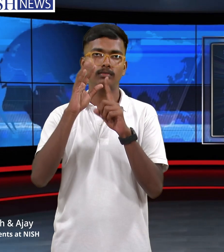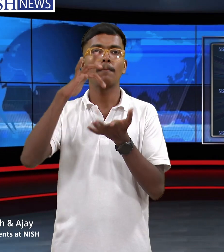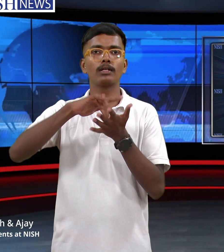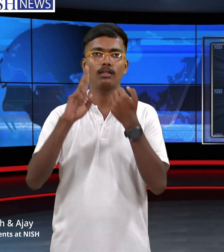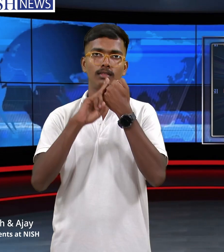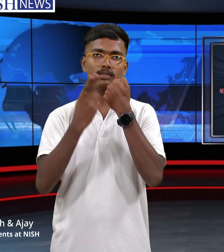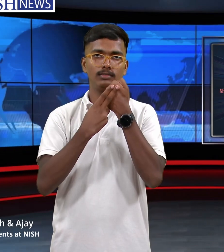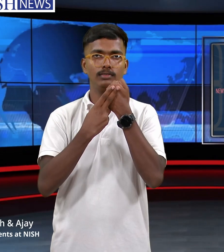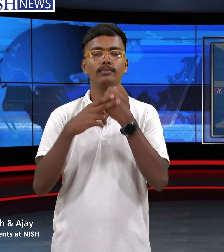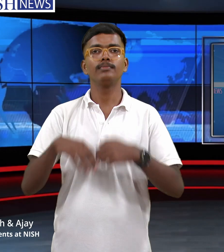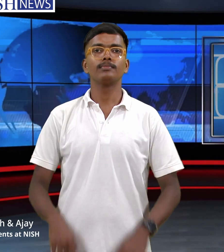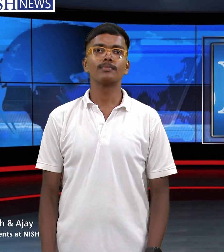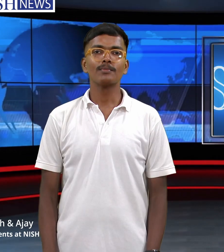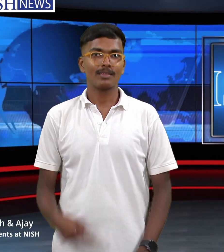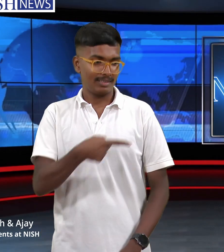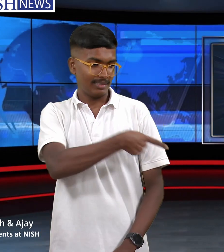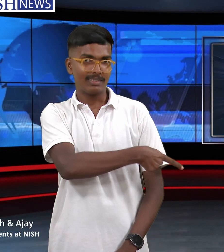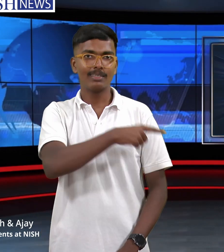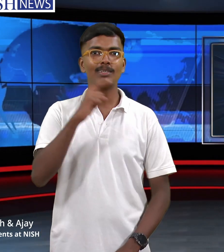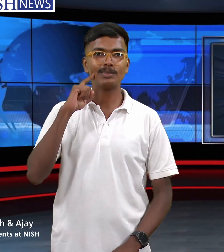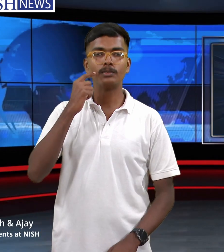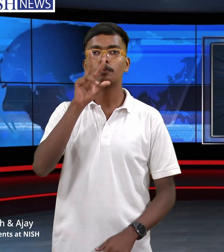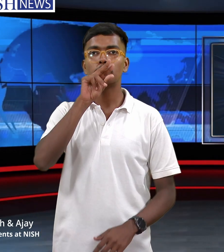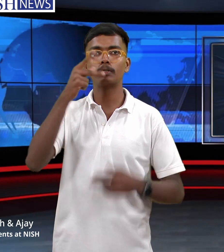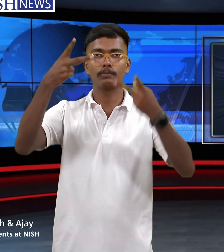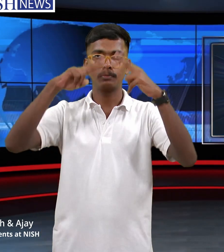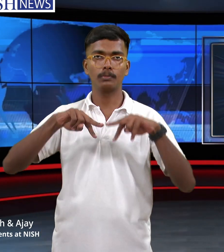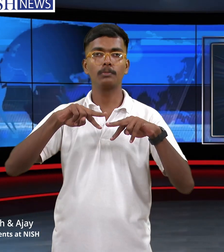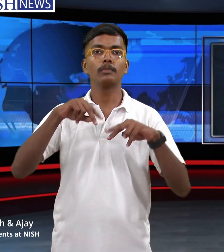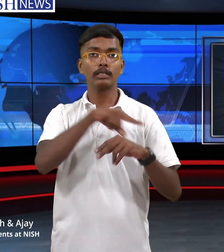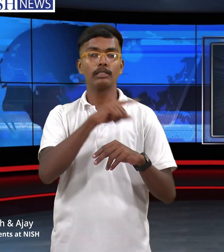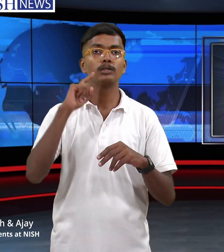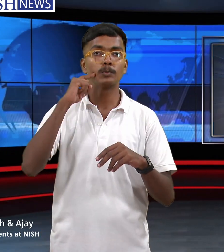along with Miss Sylvie Maximena, NISH faculty. See you again next week. Thank you.